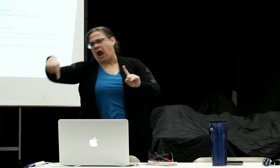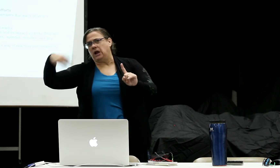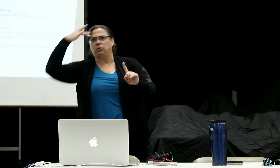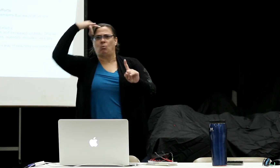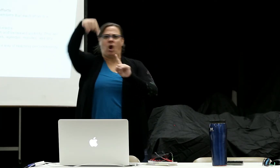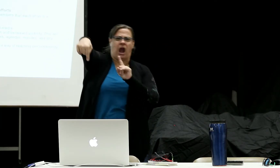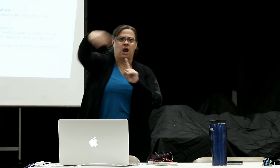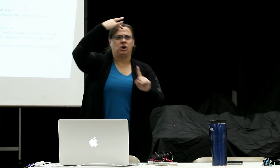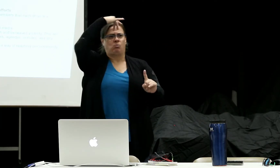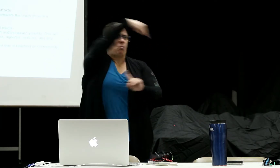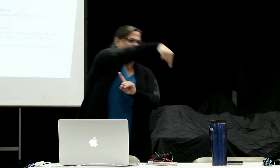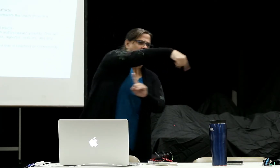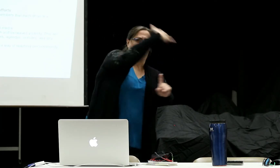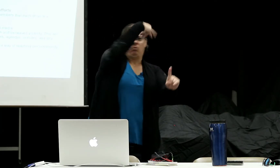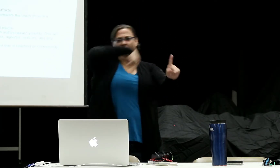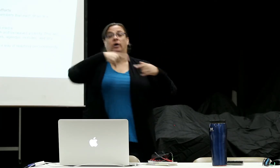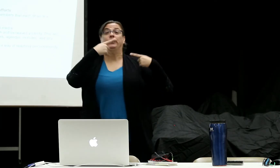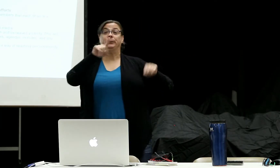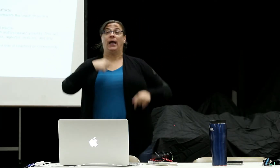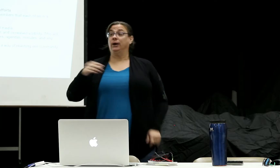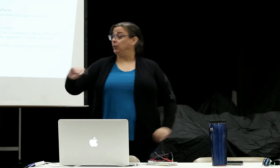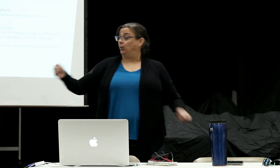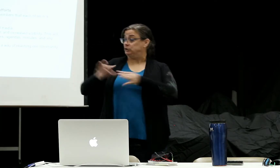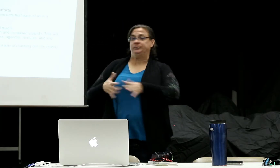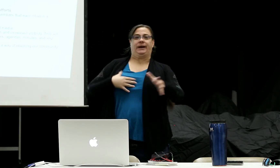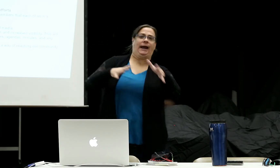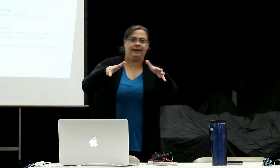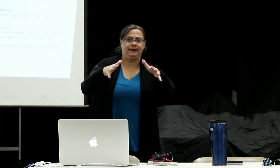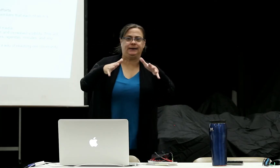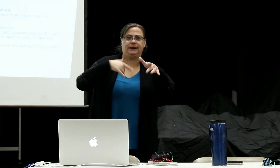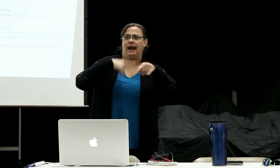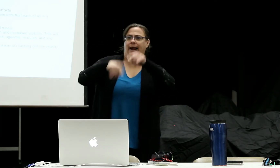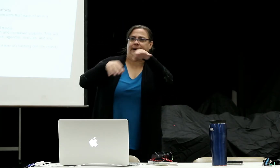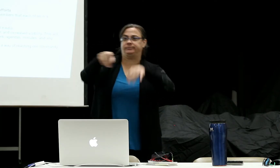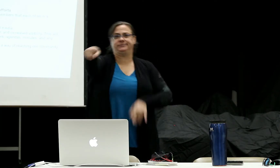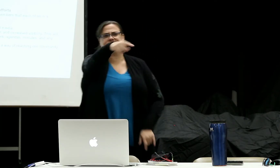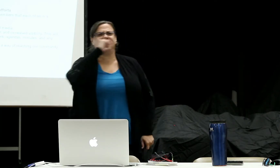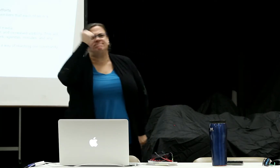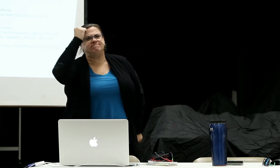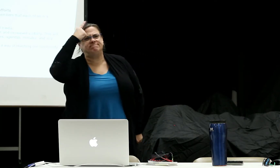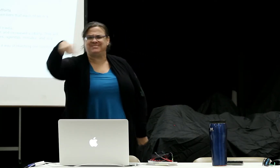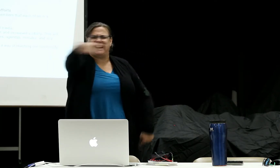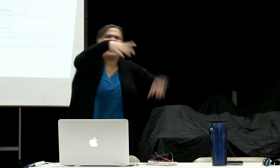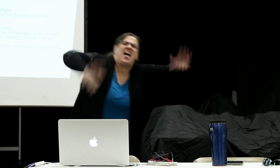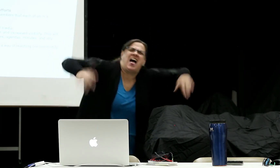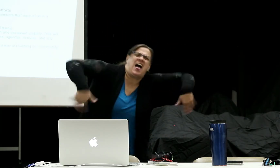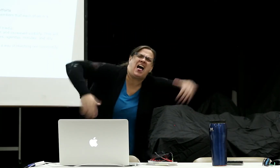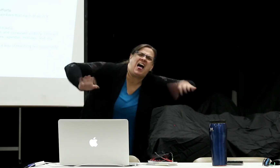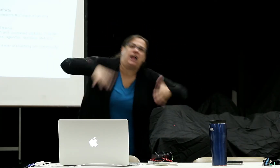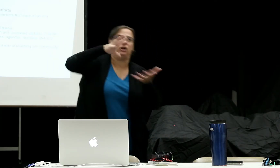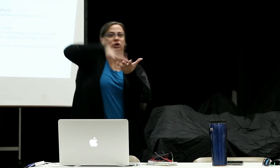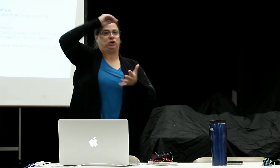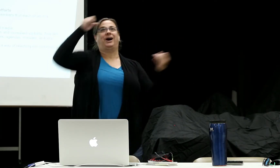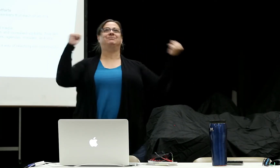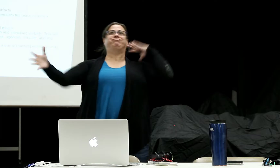information, explain things better of why something was one way or the other. And if I can't explain and the students don't understand,